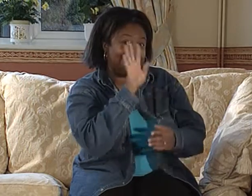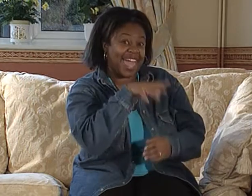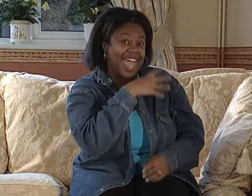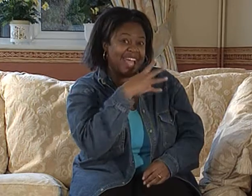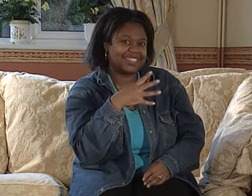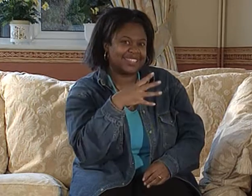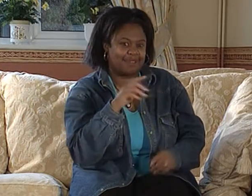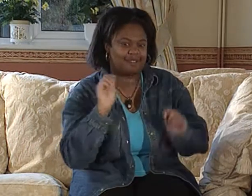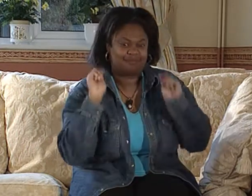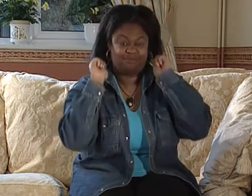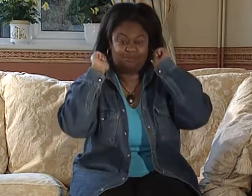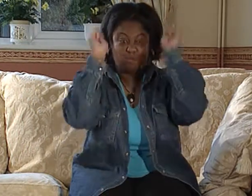Ella saw the net and had an idea.